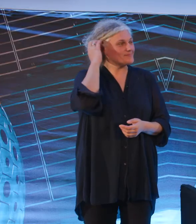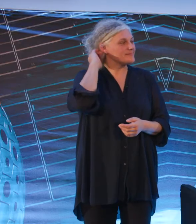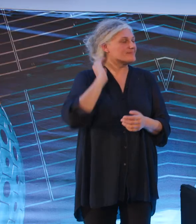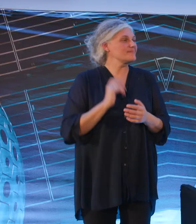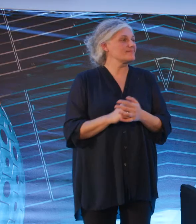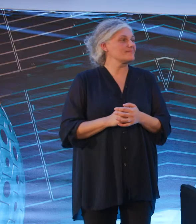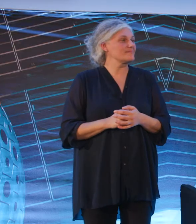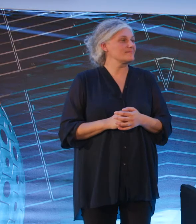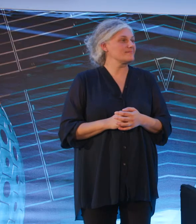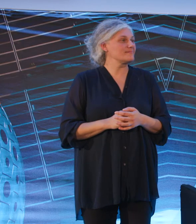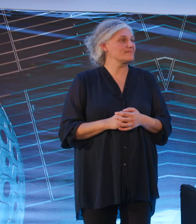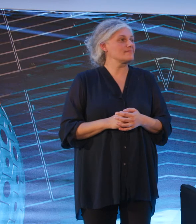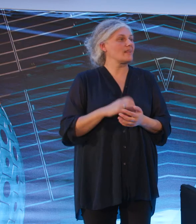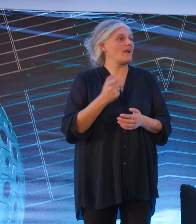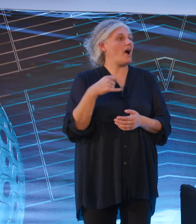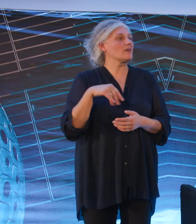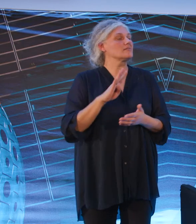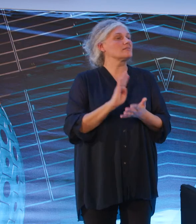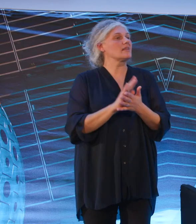August